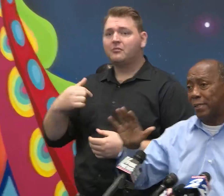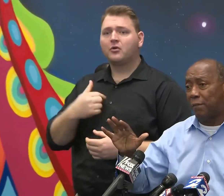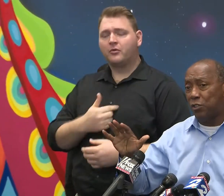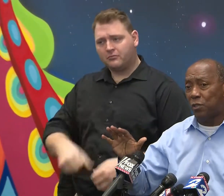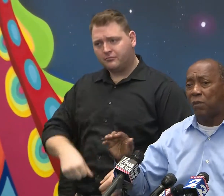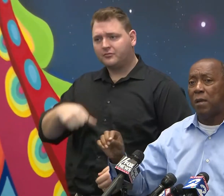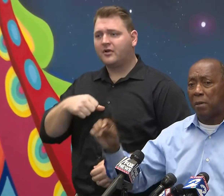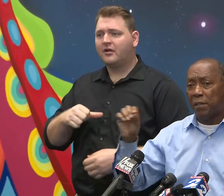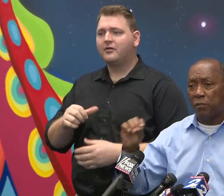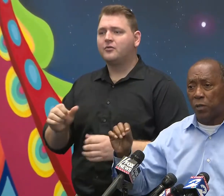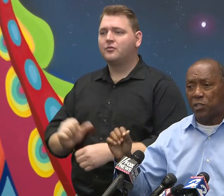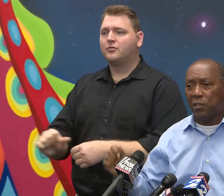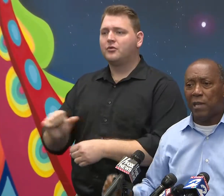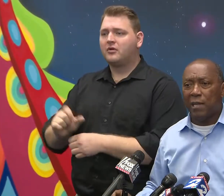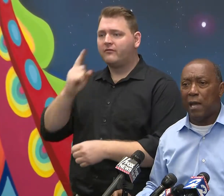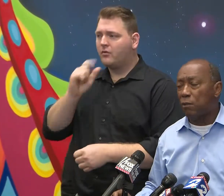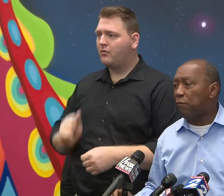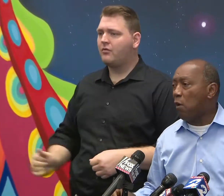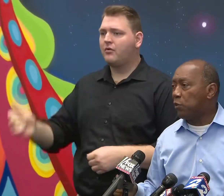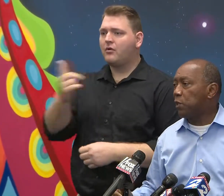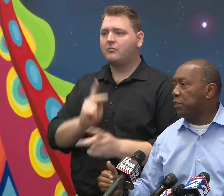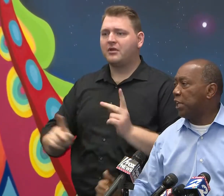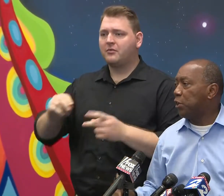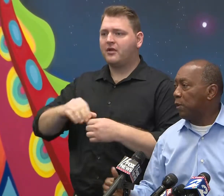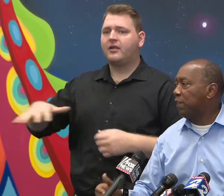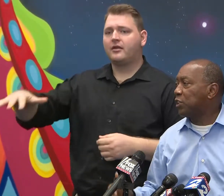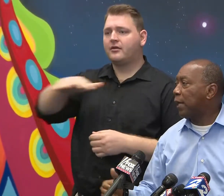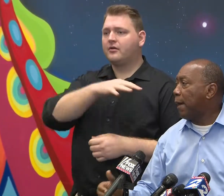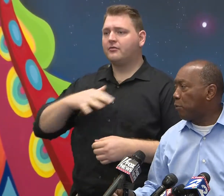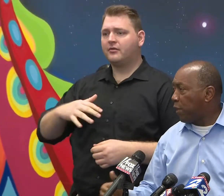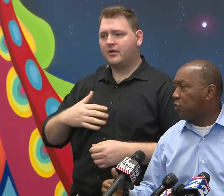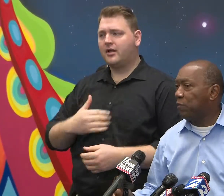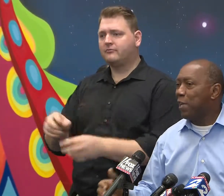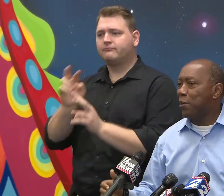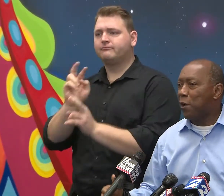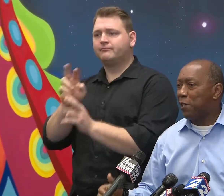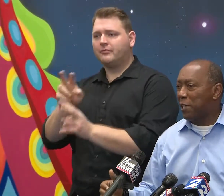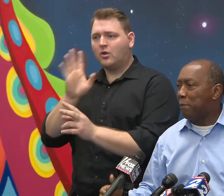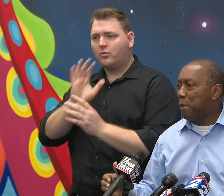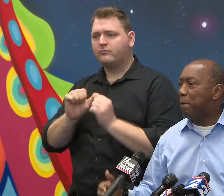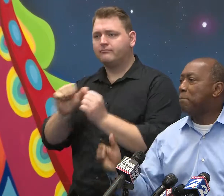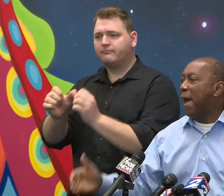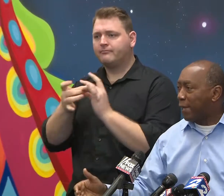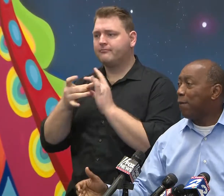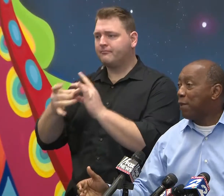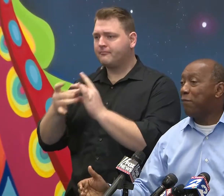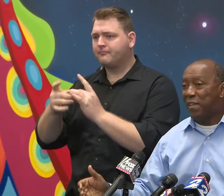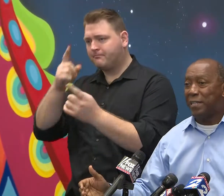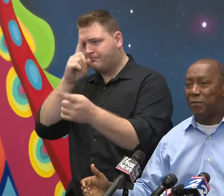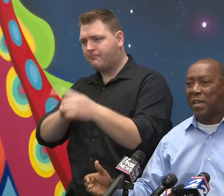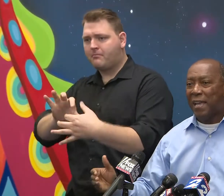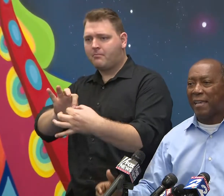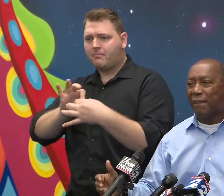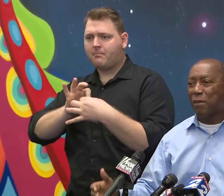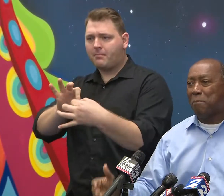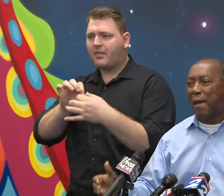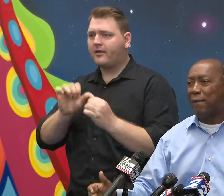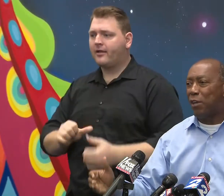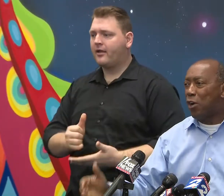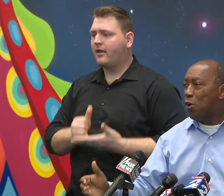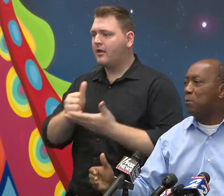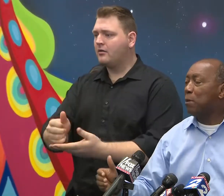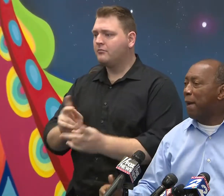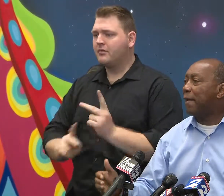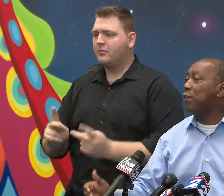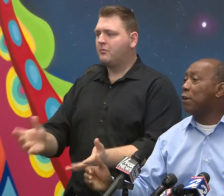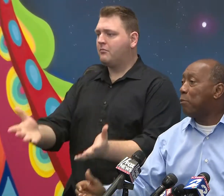just in the city of Houston, but in the region, and I look forward to continuing this collaboration in order to get people back on their feet and get them back in